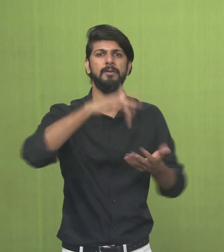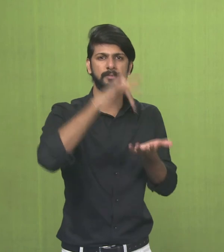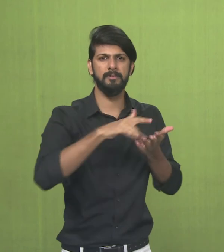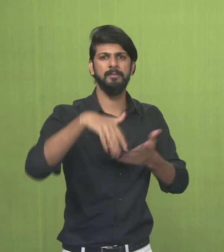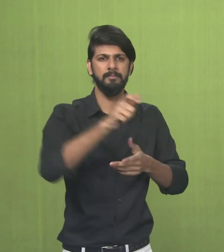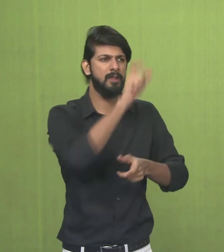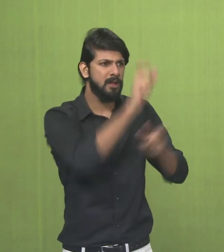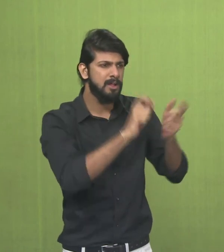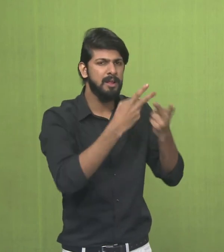Market.